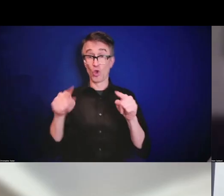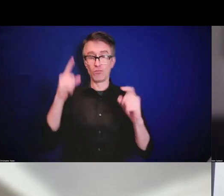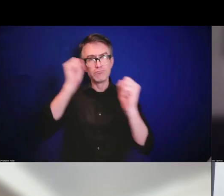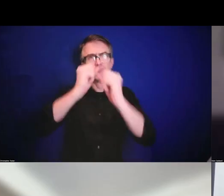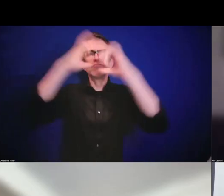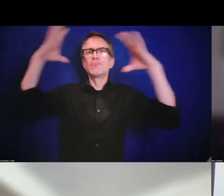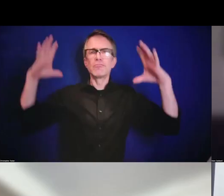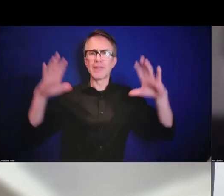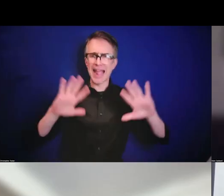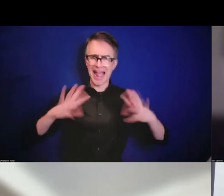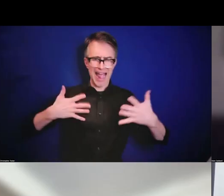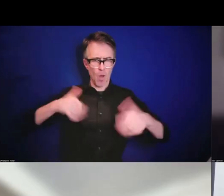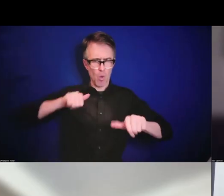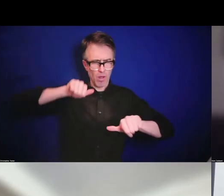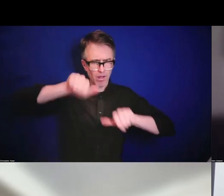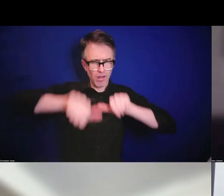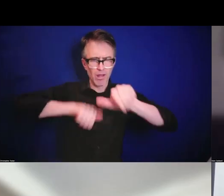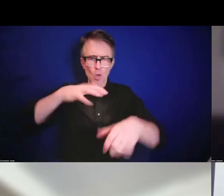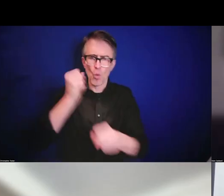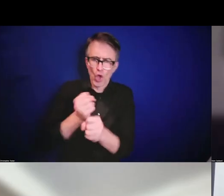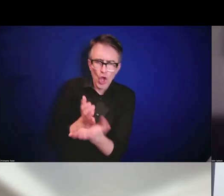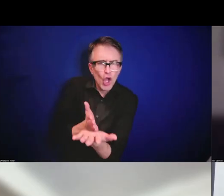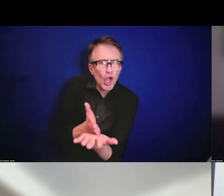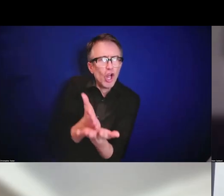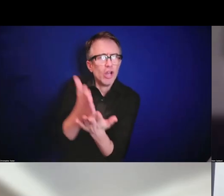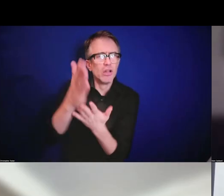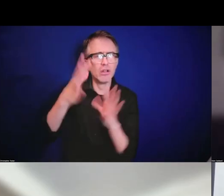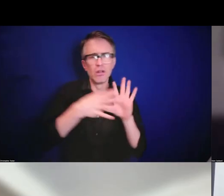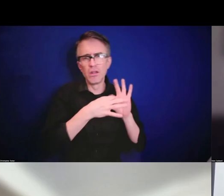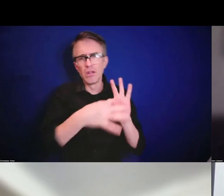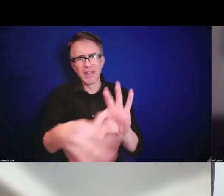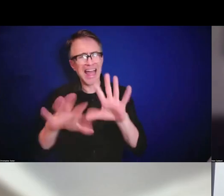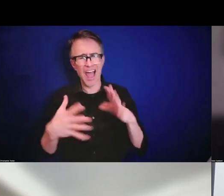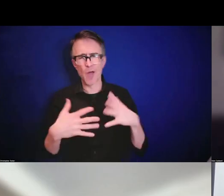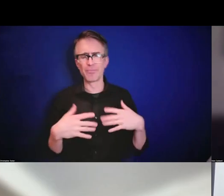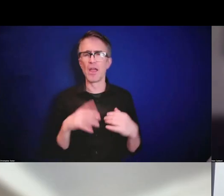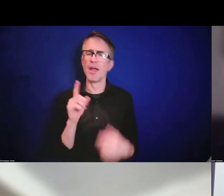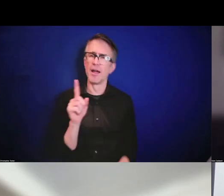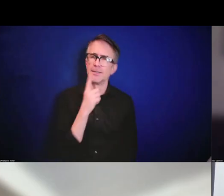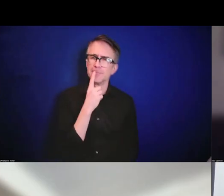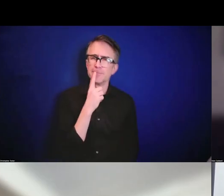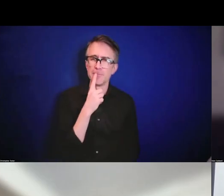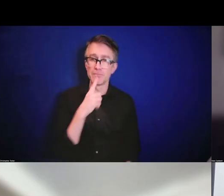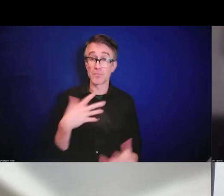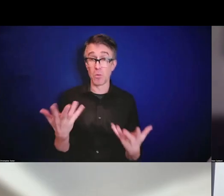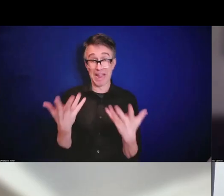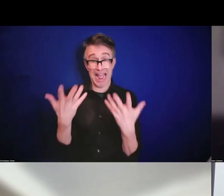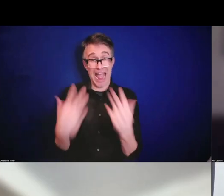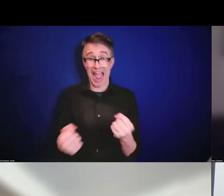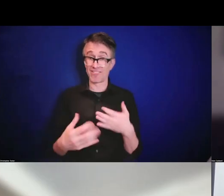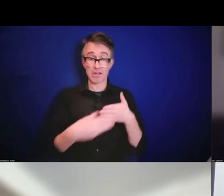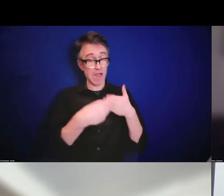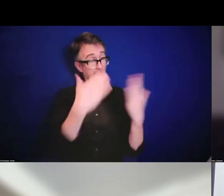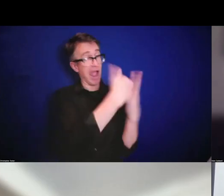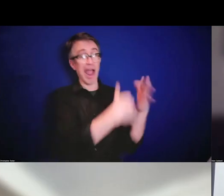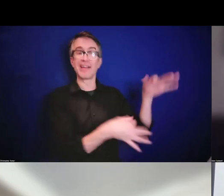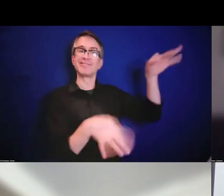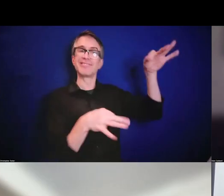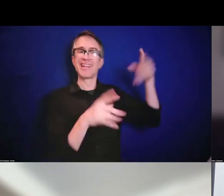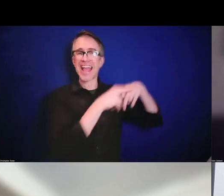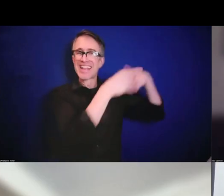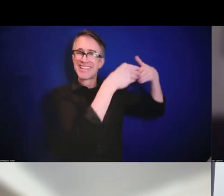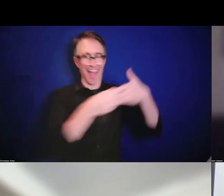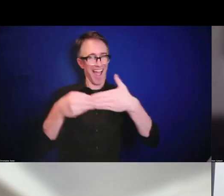of making what we have the guidance doesn't really offer a very practical sort of